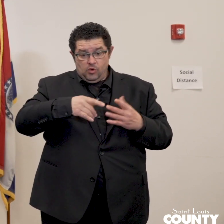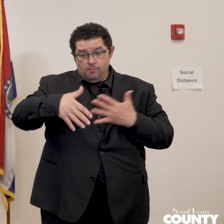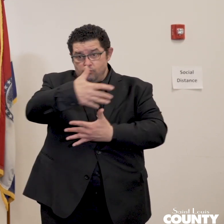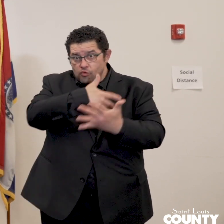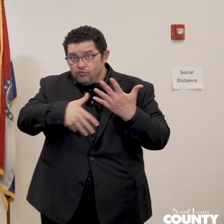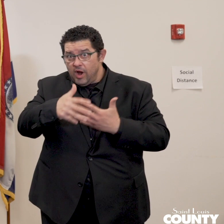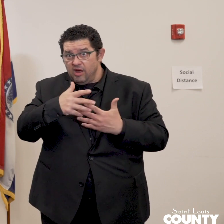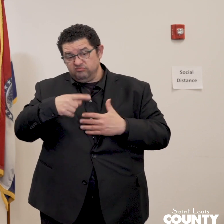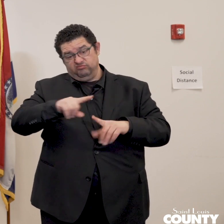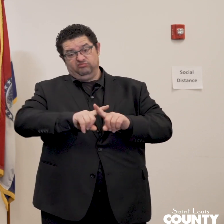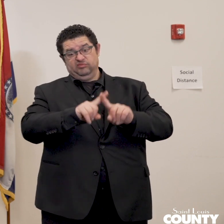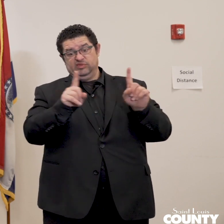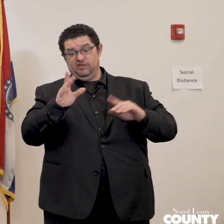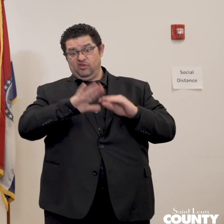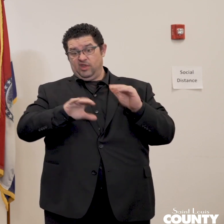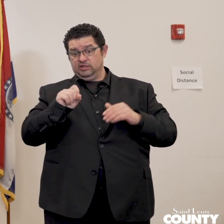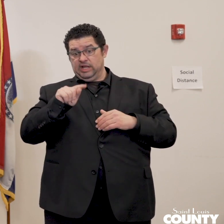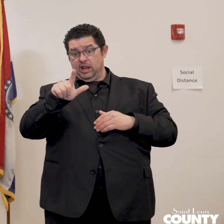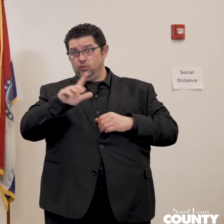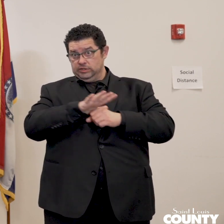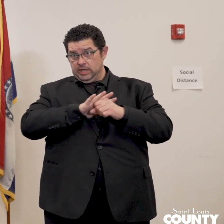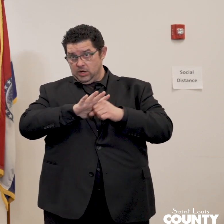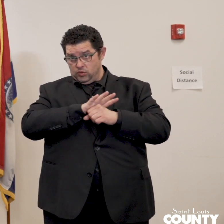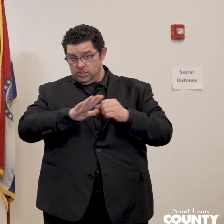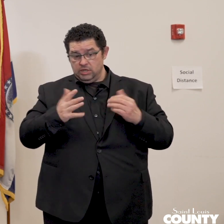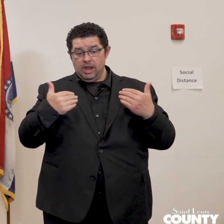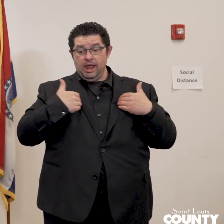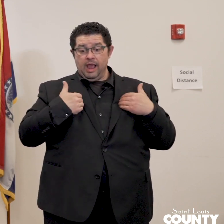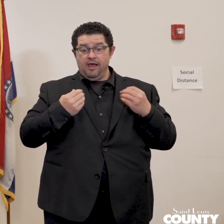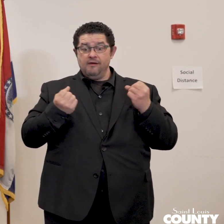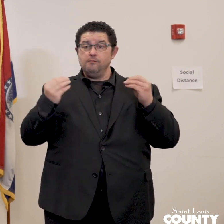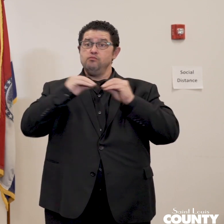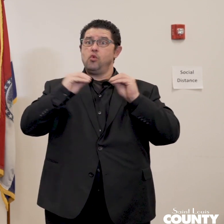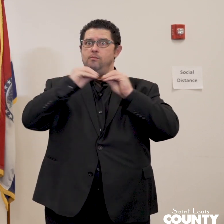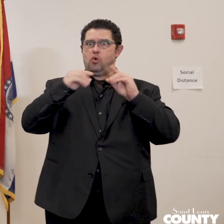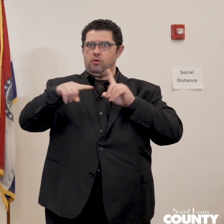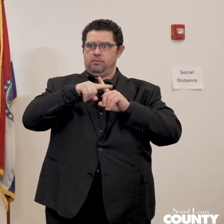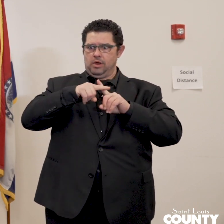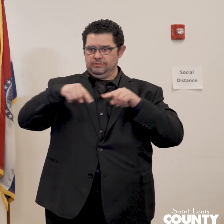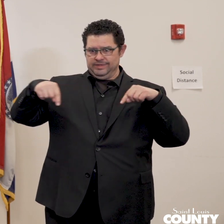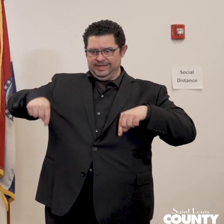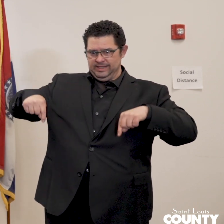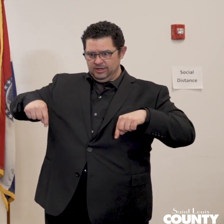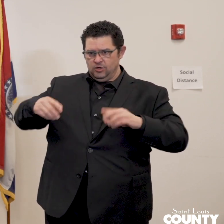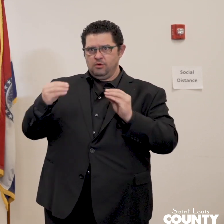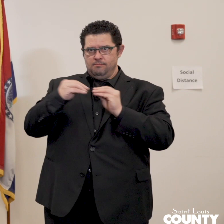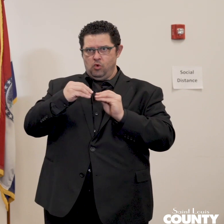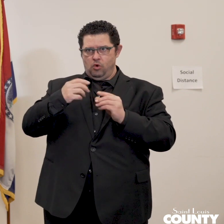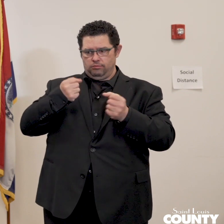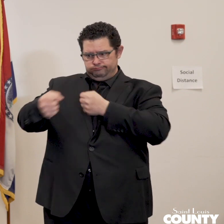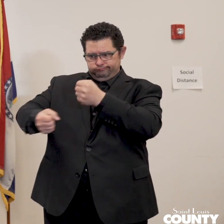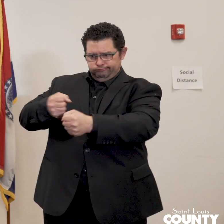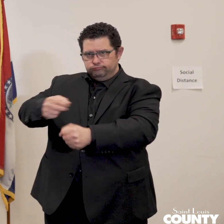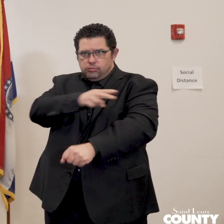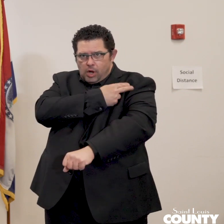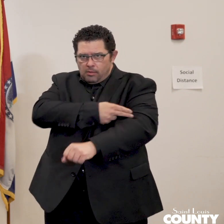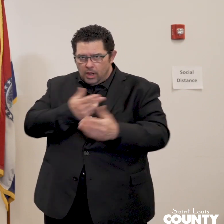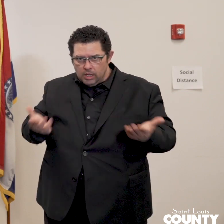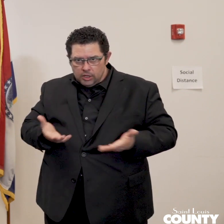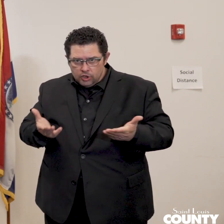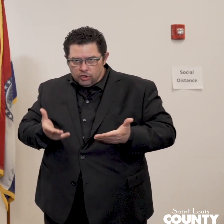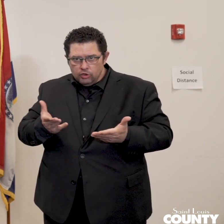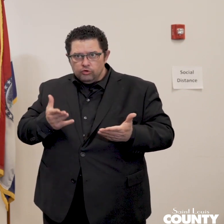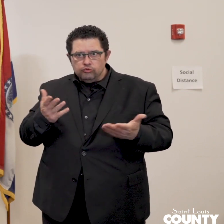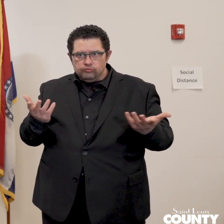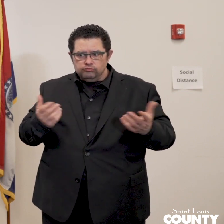County. We have many, many more infections, many, many more hospitalizations here in St. Louis County.